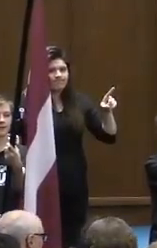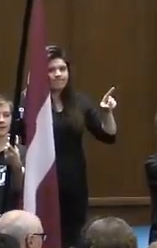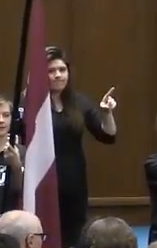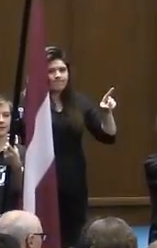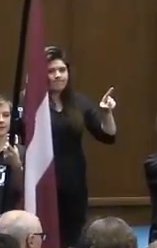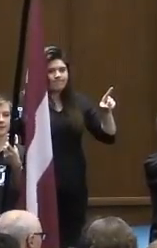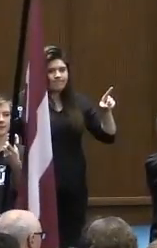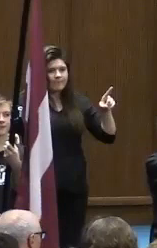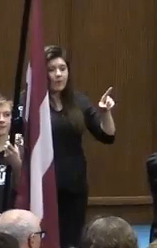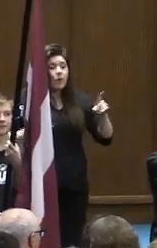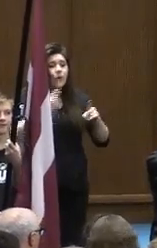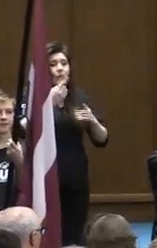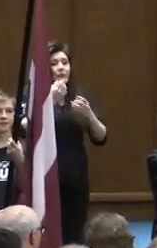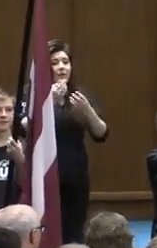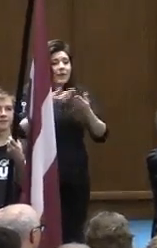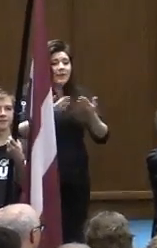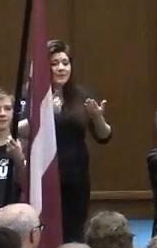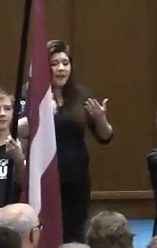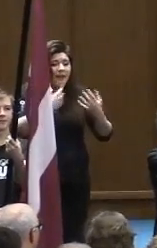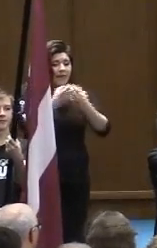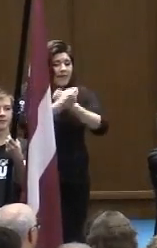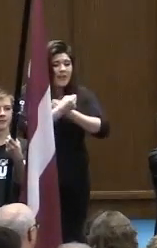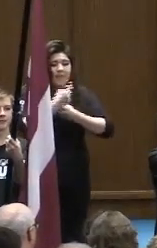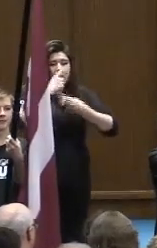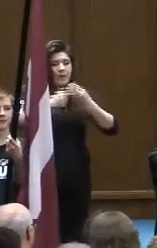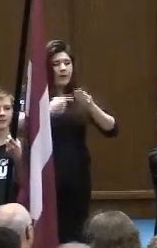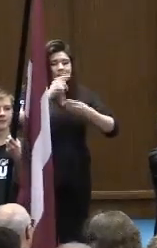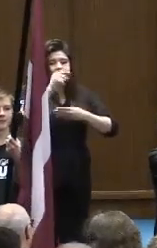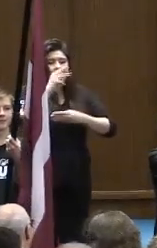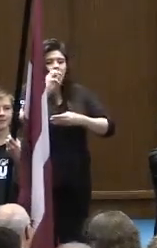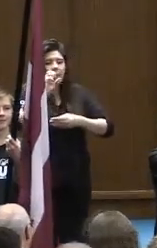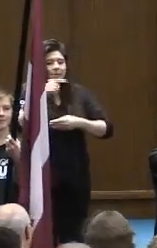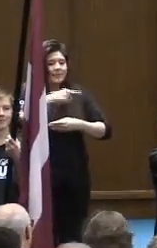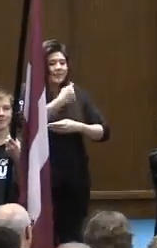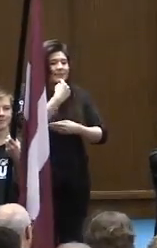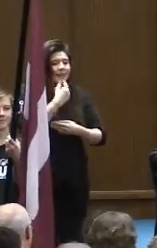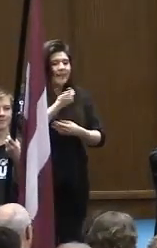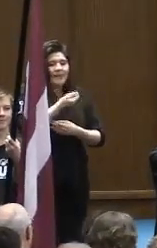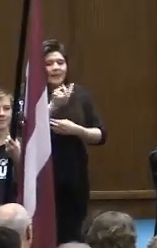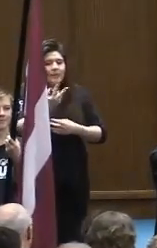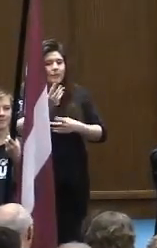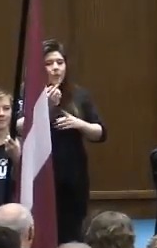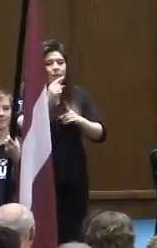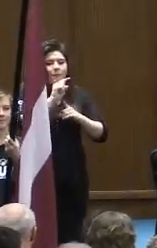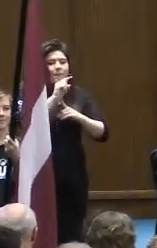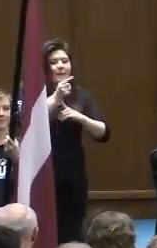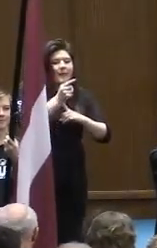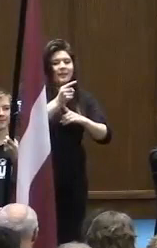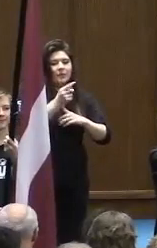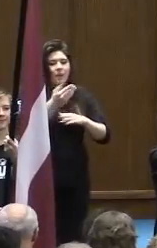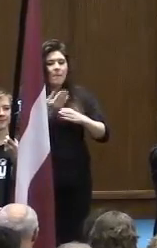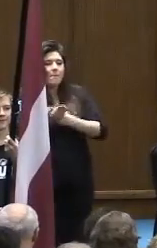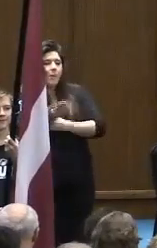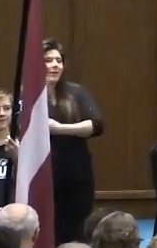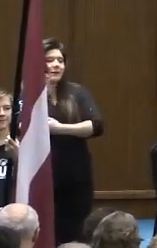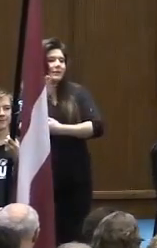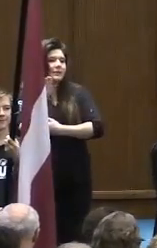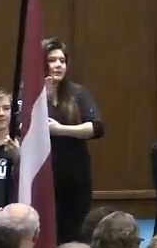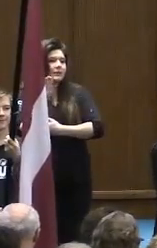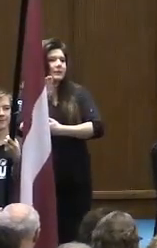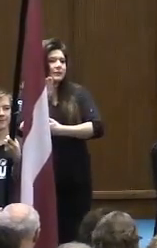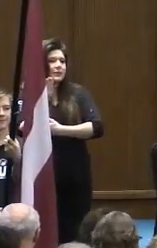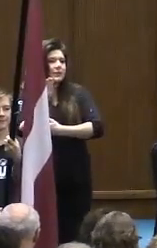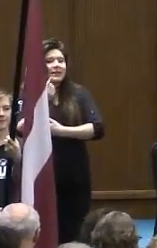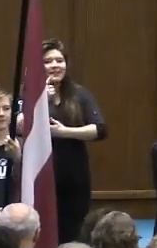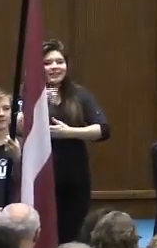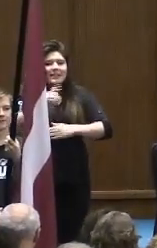And one of the things that I love about what Thomas has been talking about these last two moments, these last two mornings, is he's setting